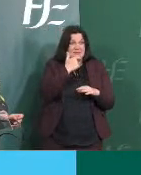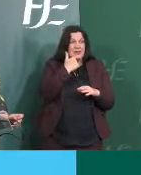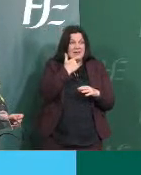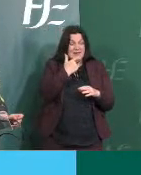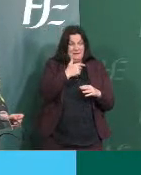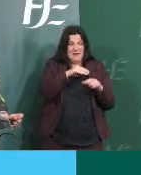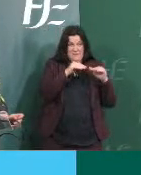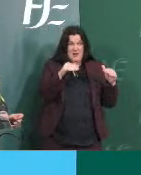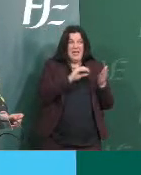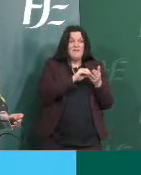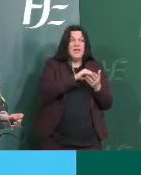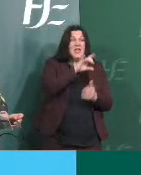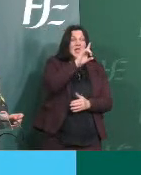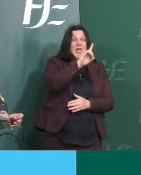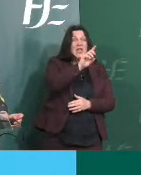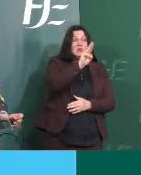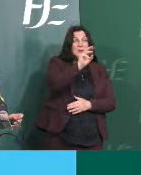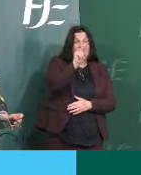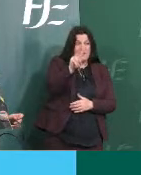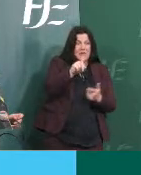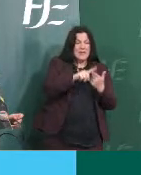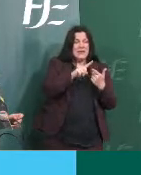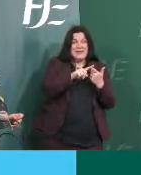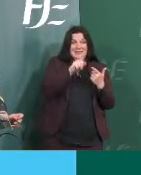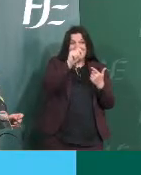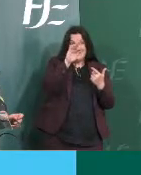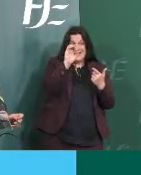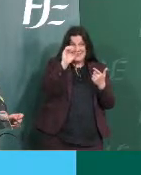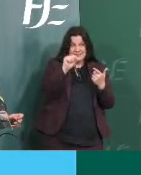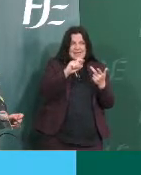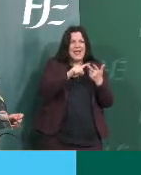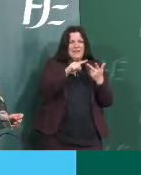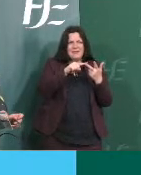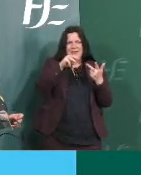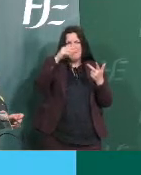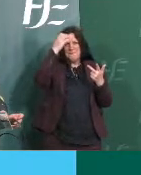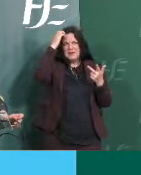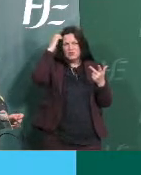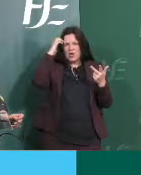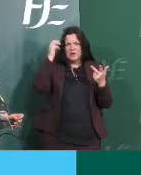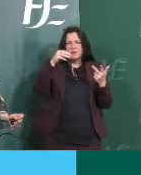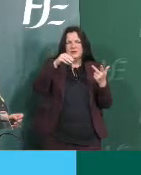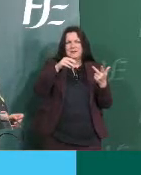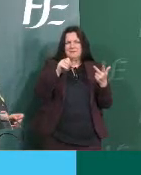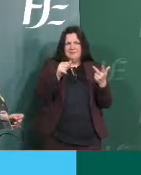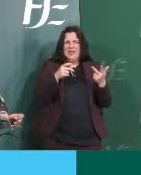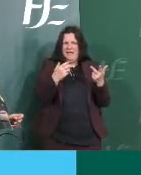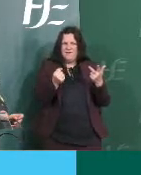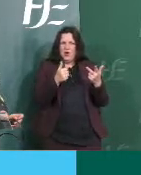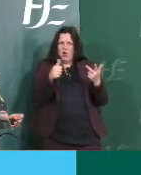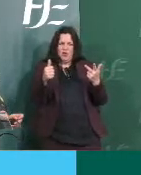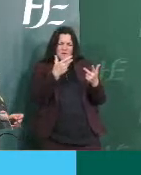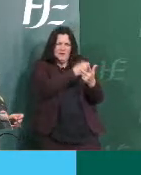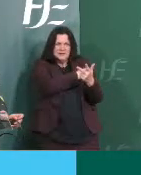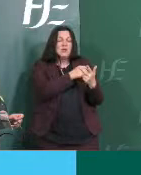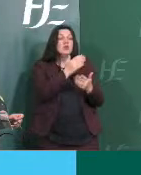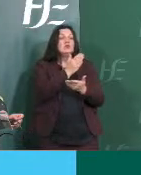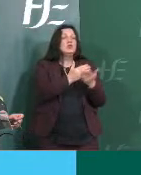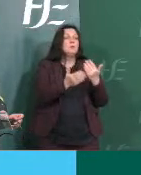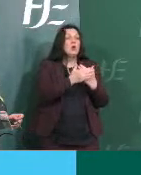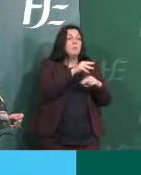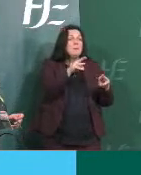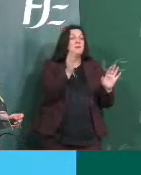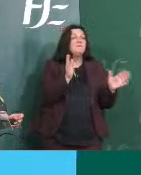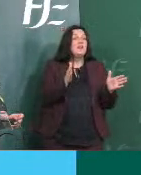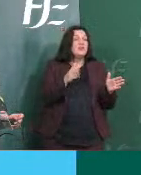HPV vaccine, the tetanus booster, and the meningococcal vaccine, MenACWY. So some young people who were in first year last year will